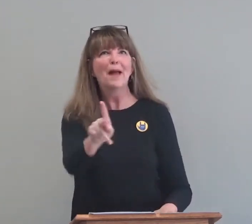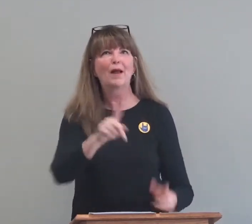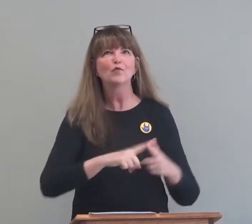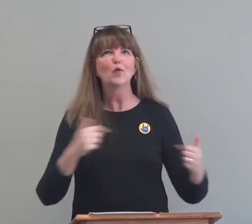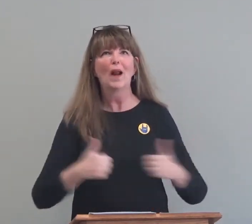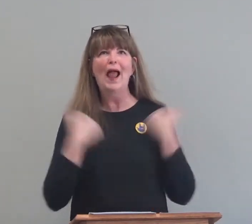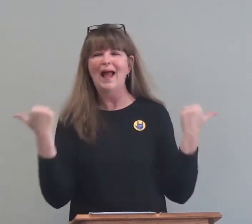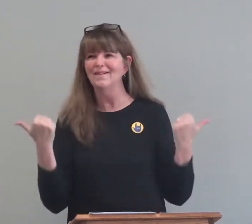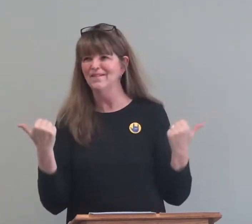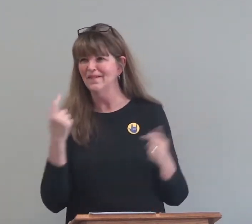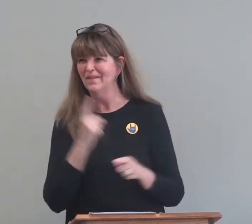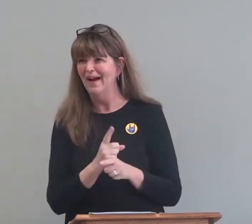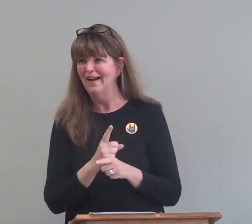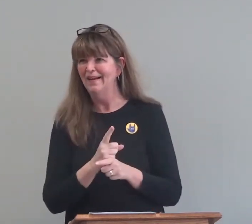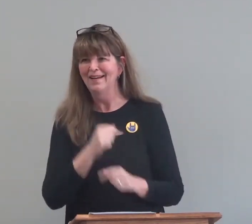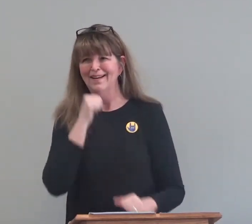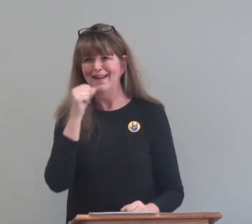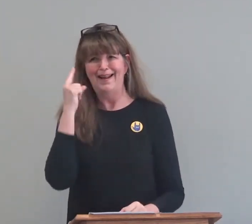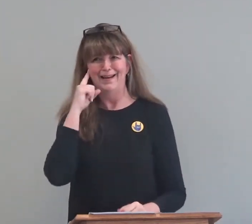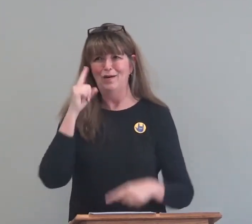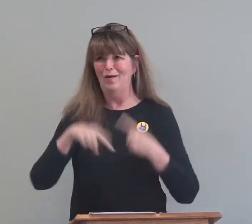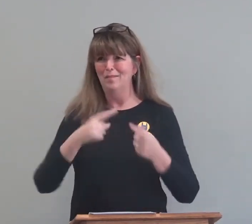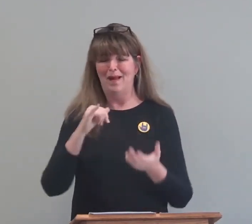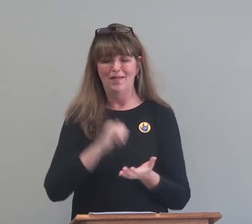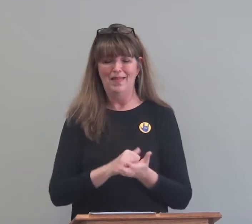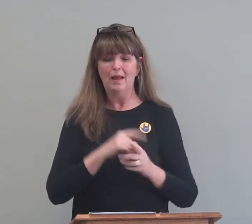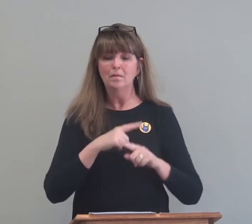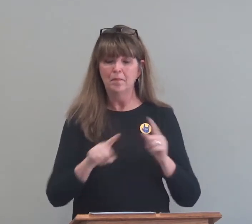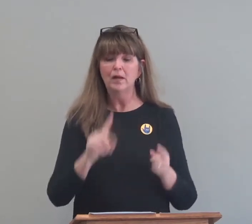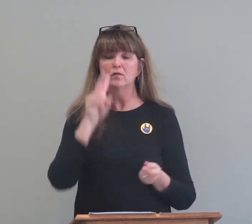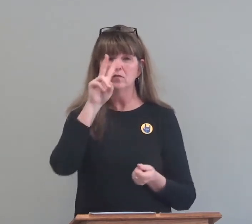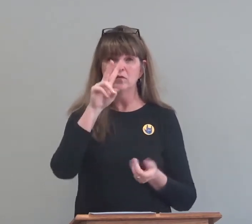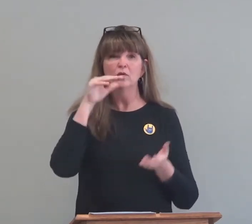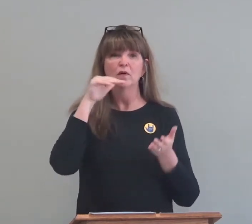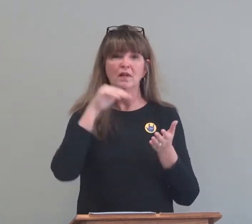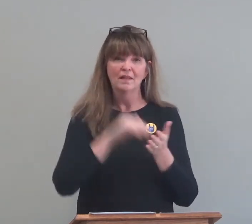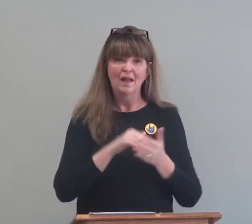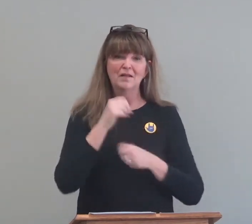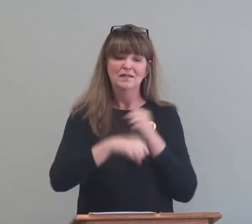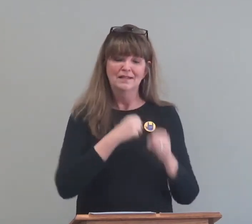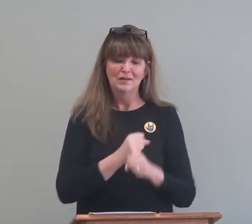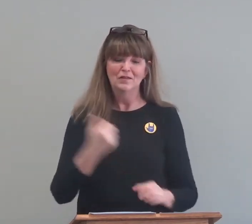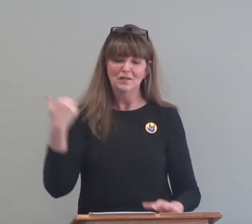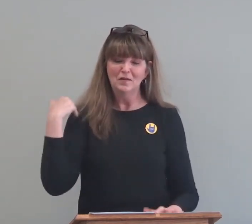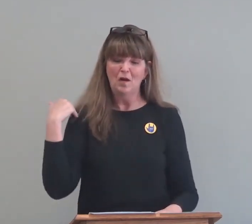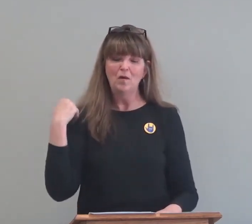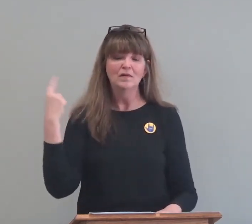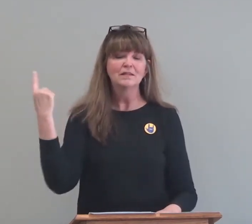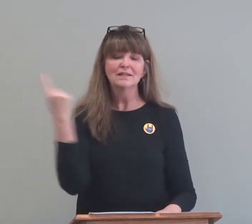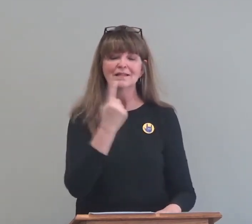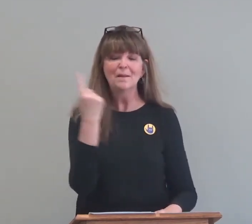You don't normally, things don't normally come back to life, right? But 2,000 years